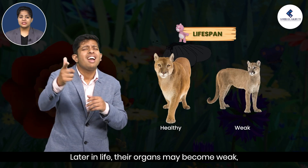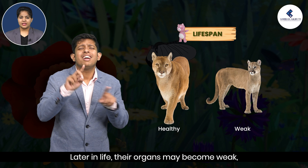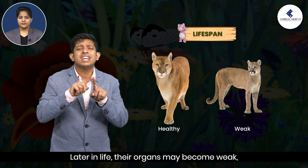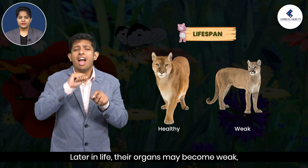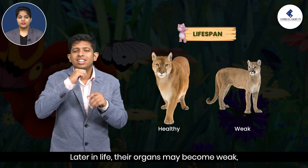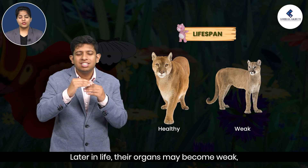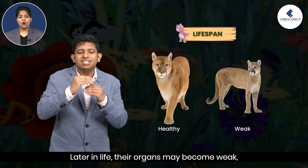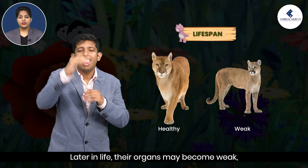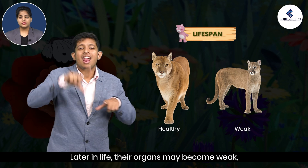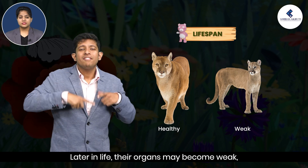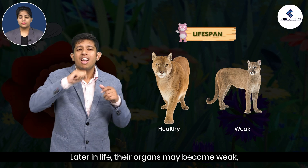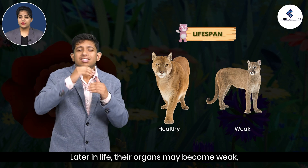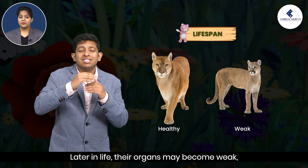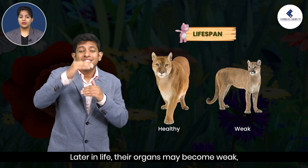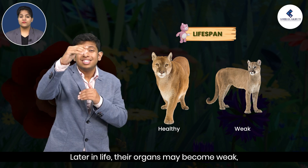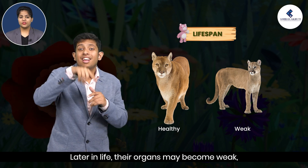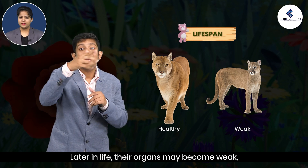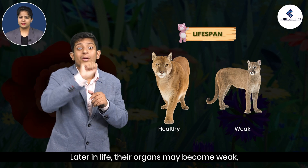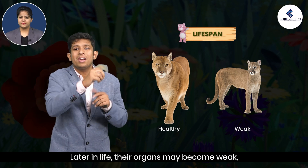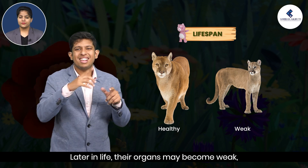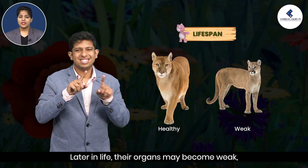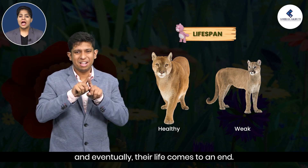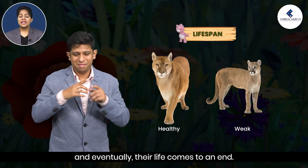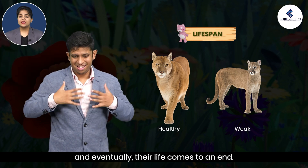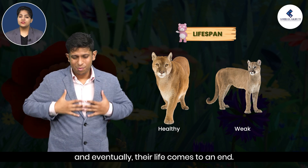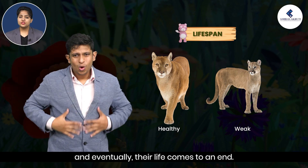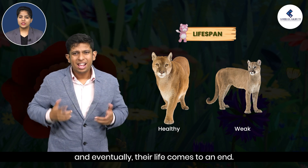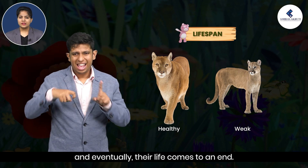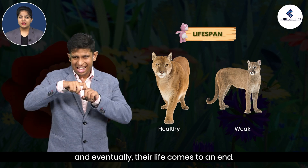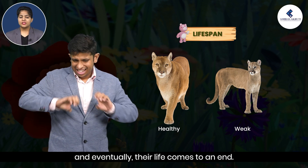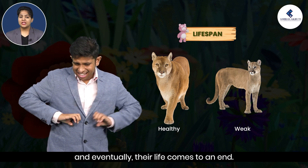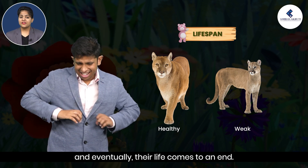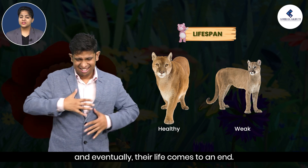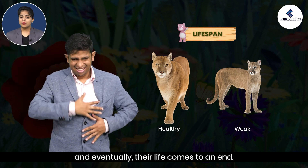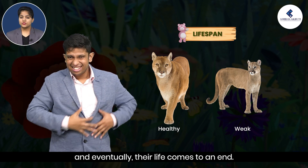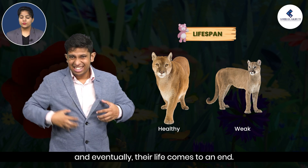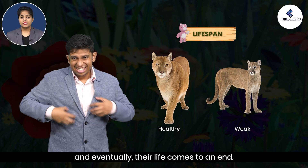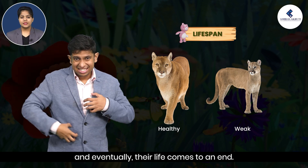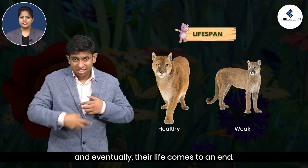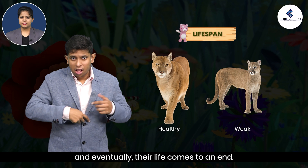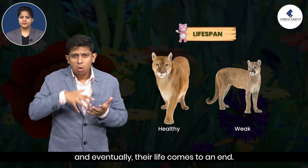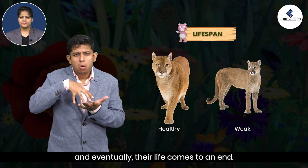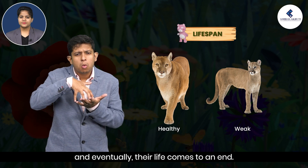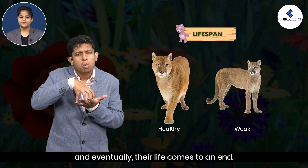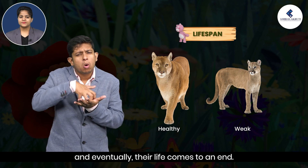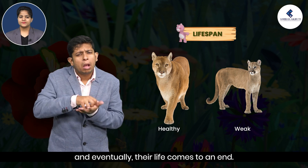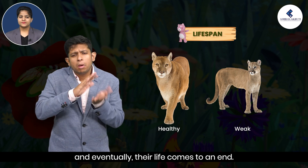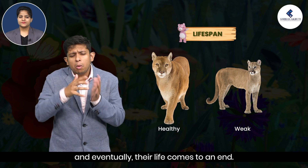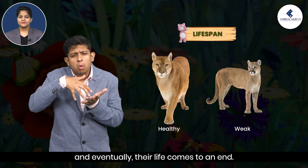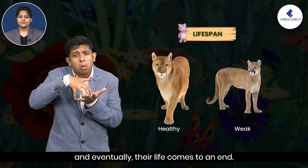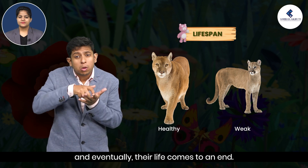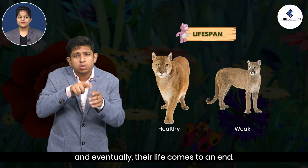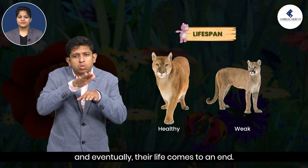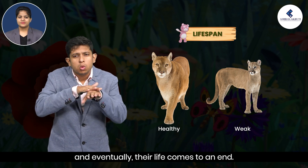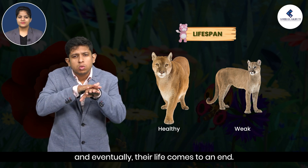Later in life, their organs may become weak, and eventually their lives comes to an end.